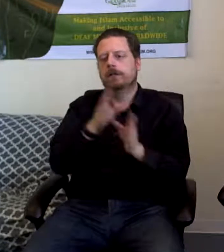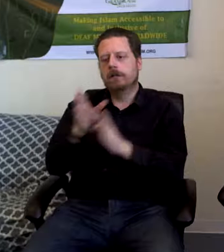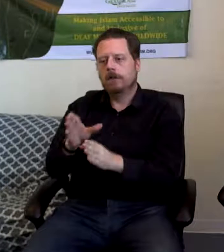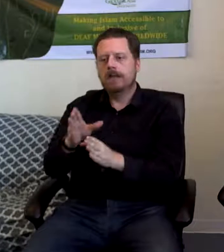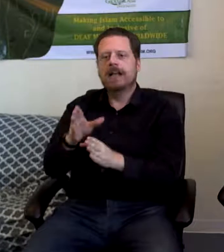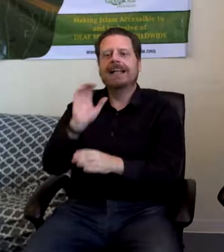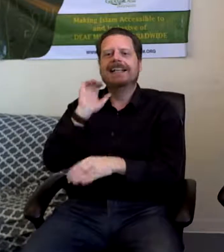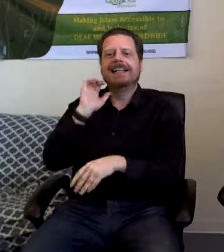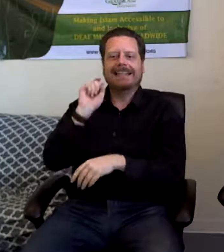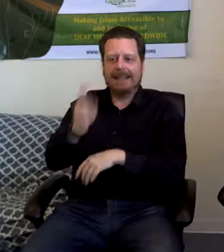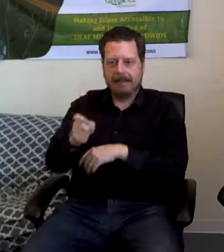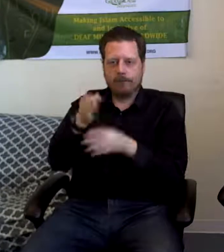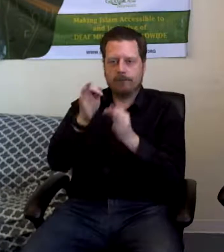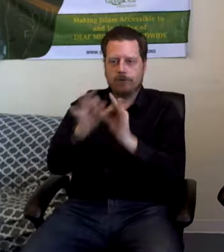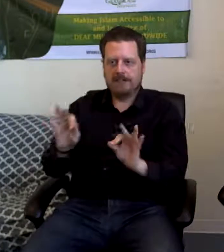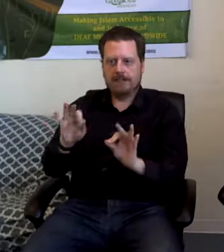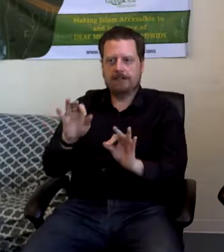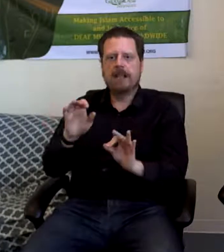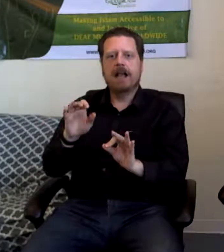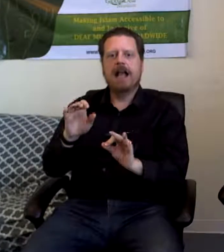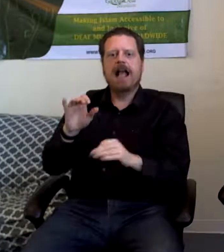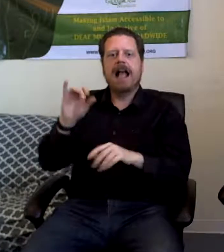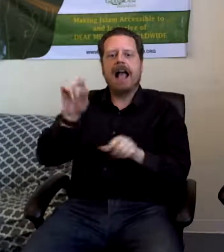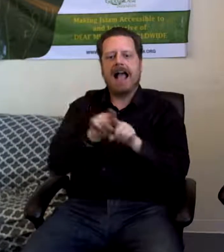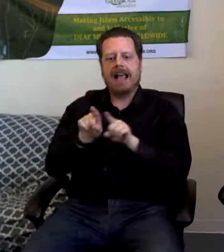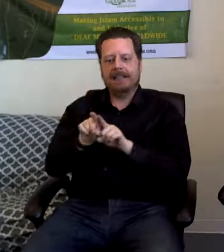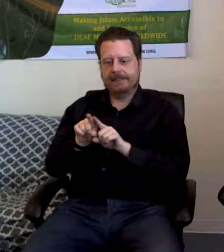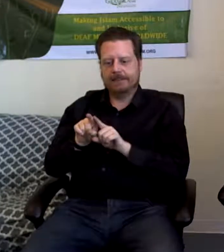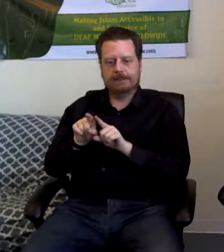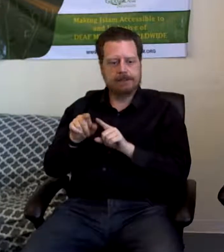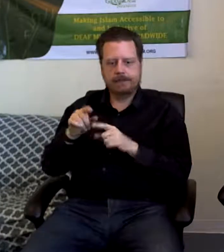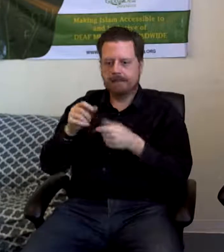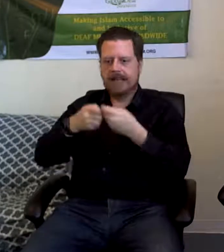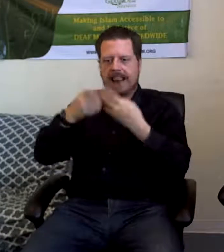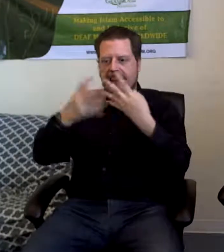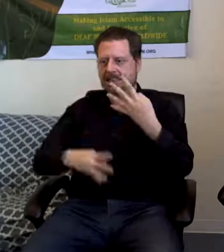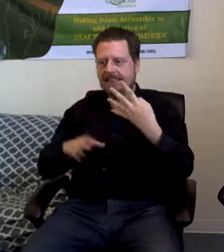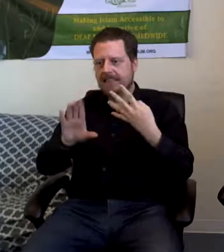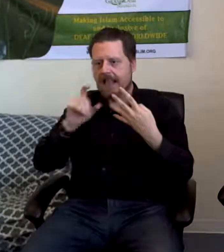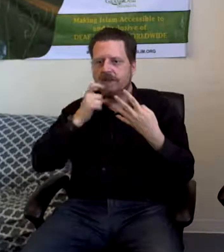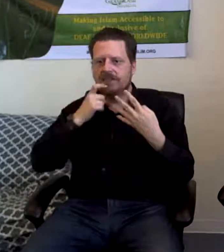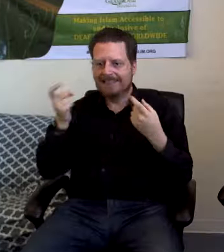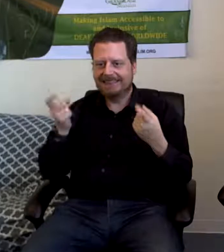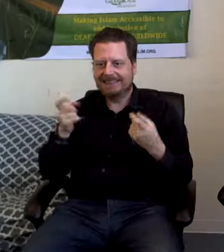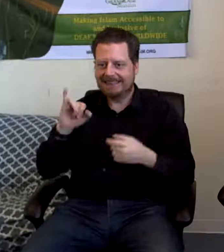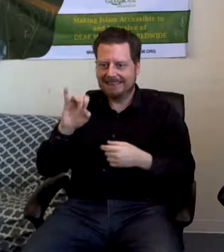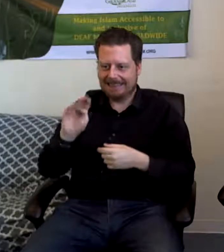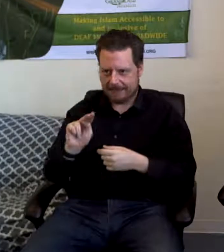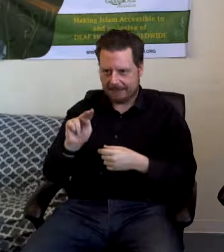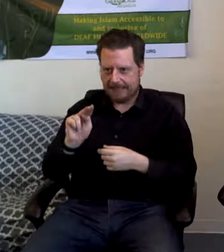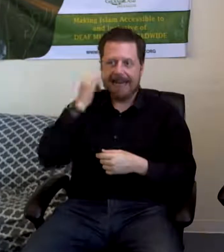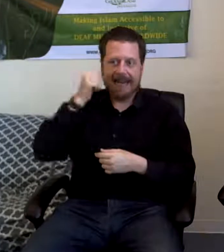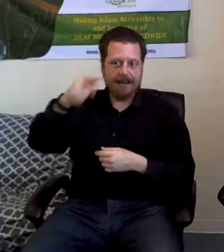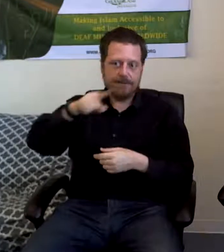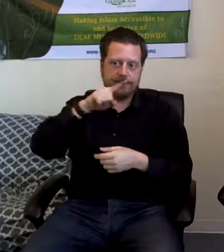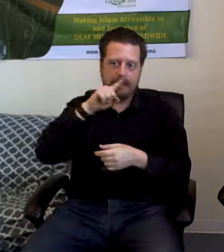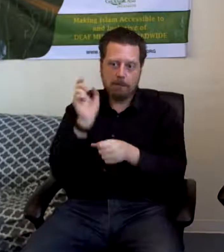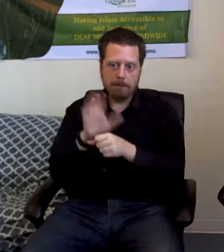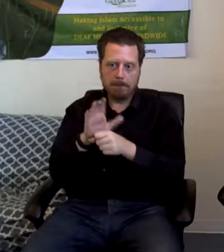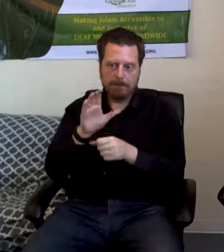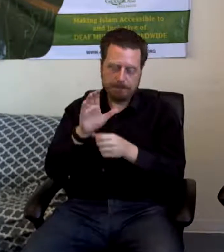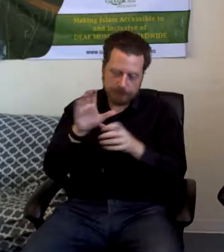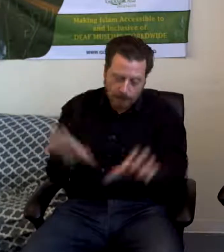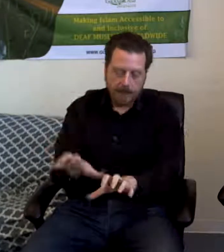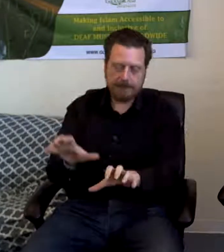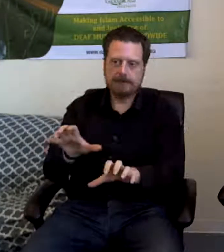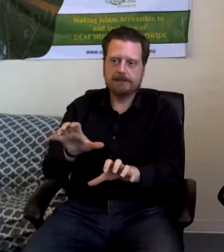them free as expiation of certain list of sins that if you commit, then the punishment